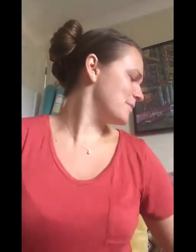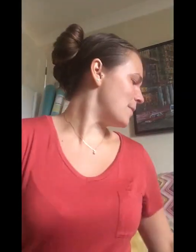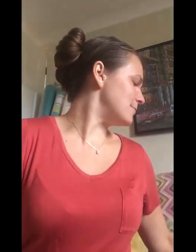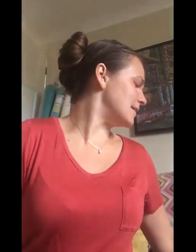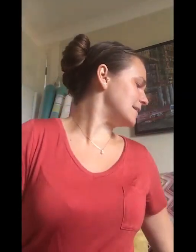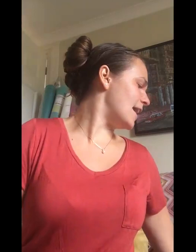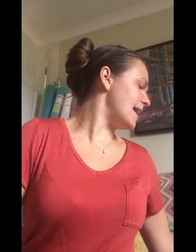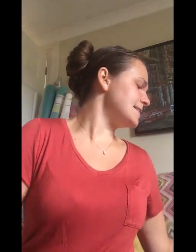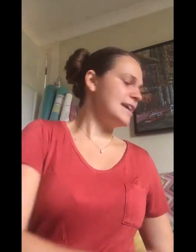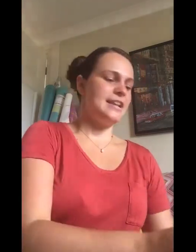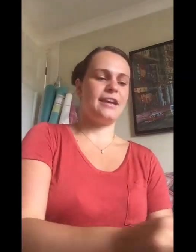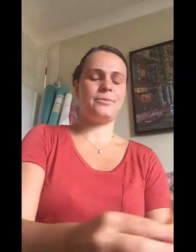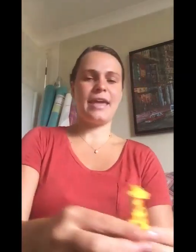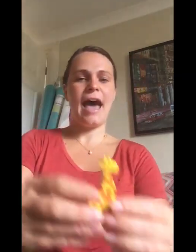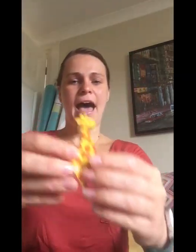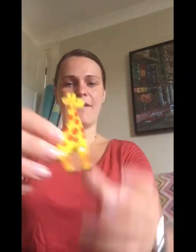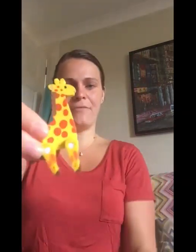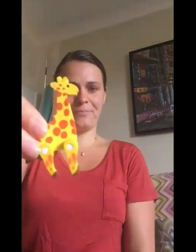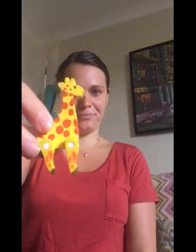Well done, guys. Next we have